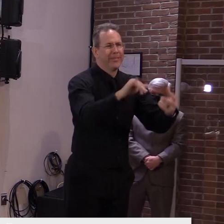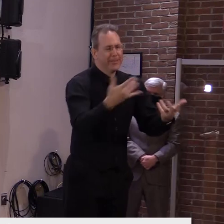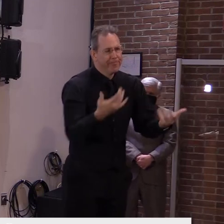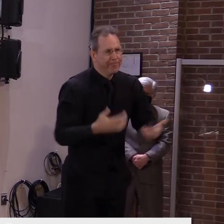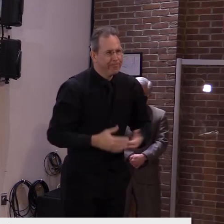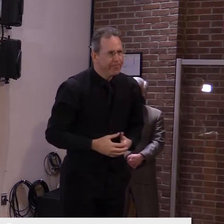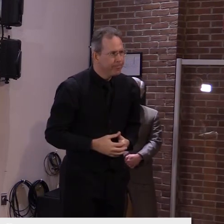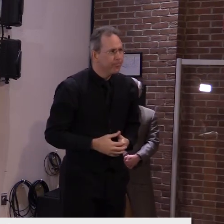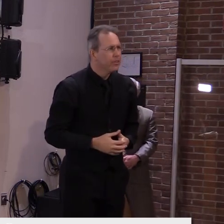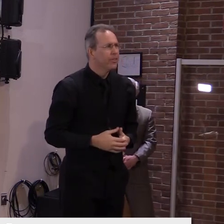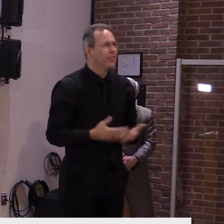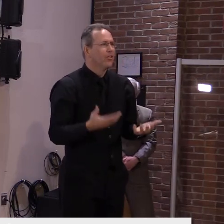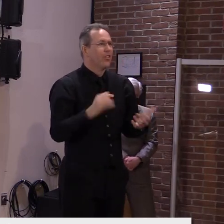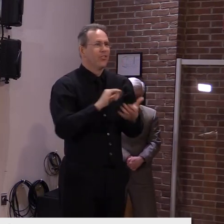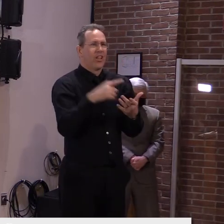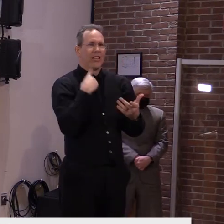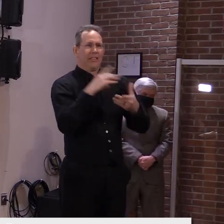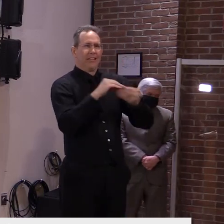That's about all I can say.